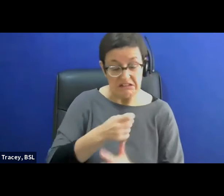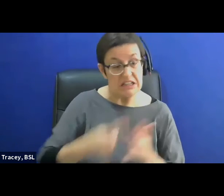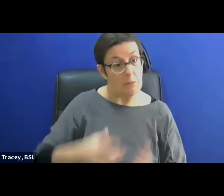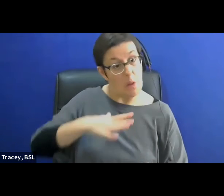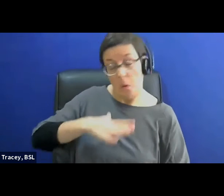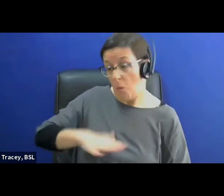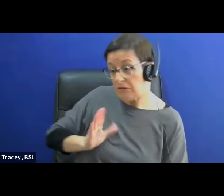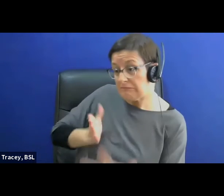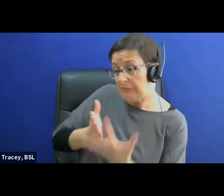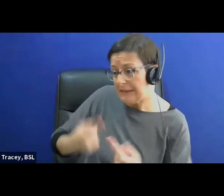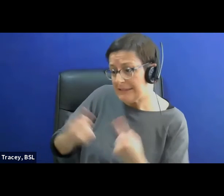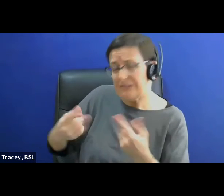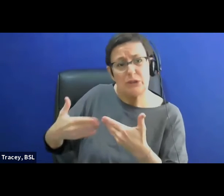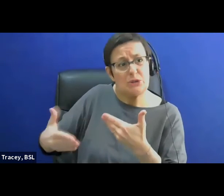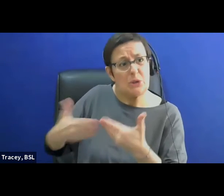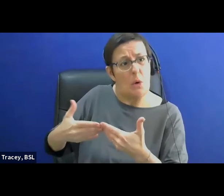because you're in a wheelchair.